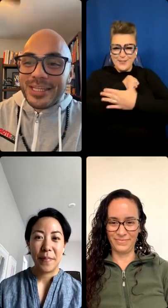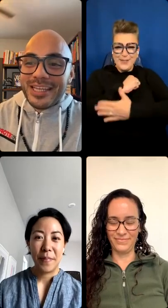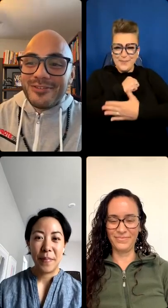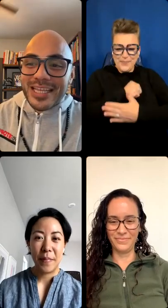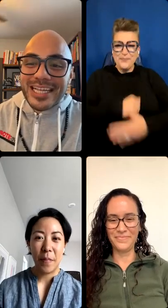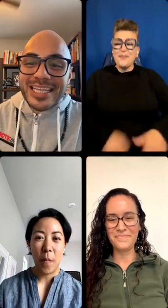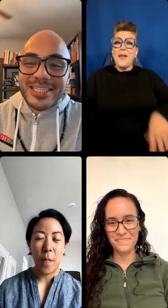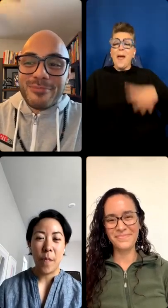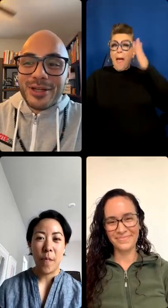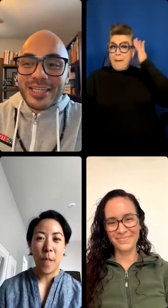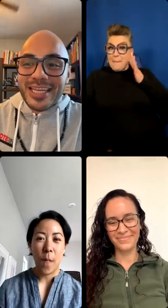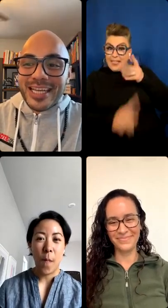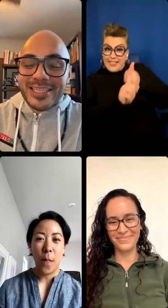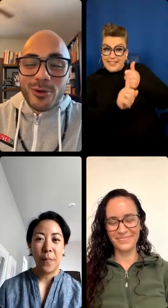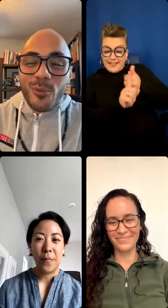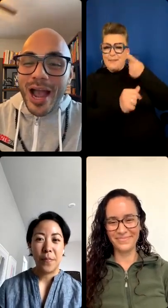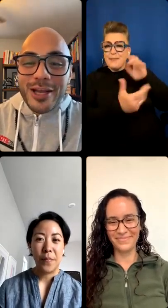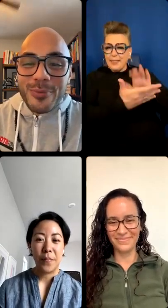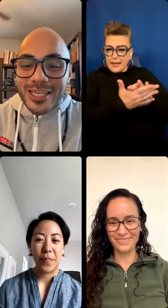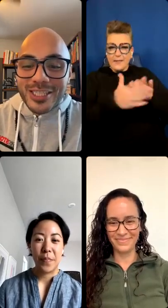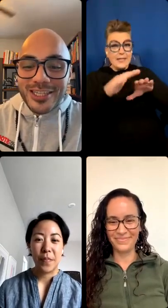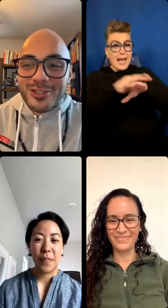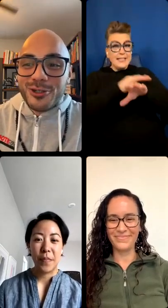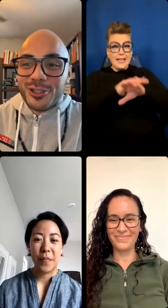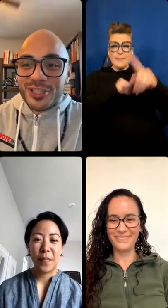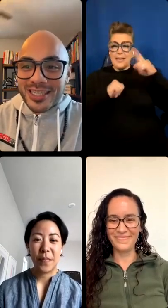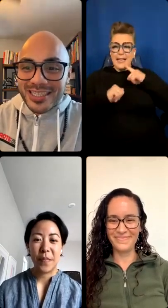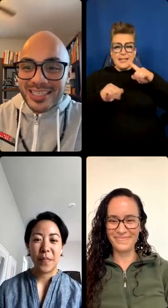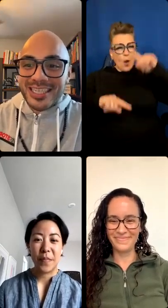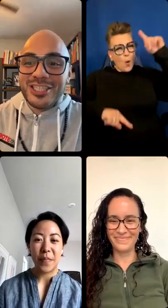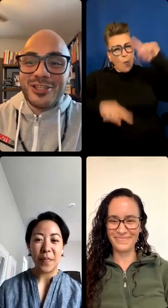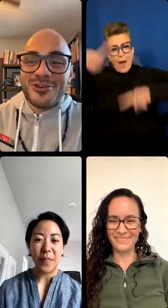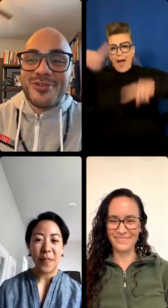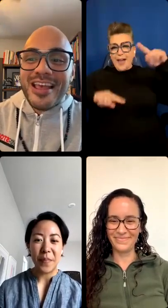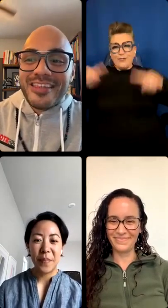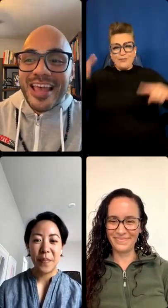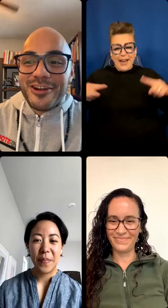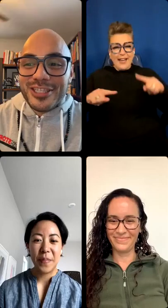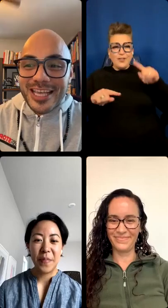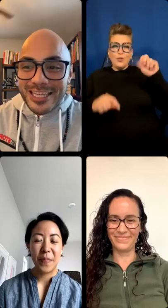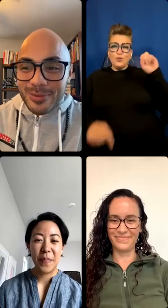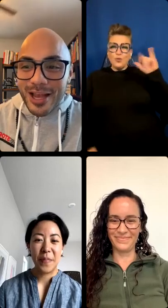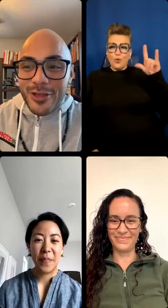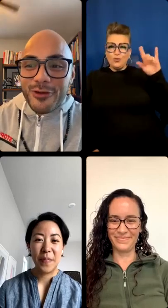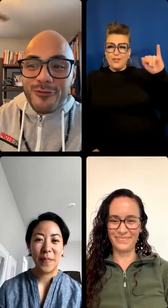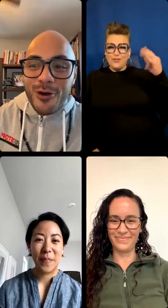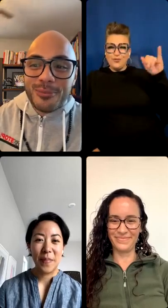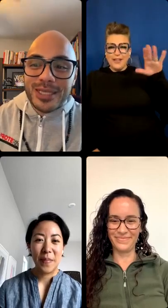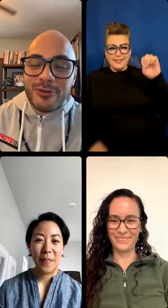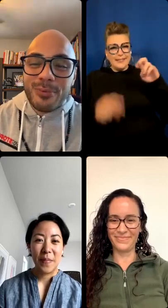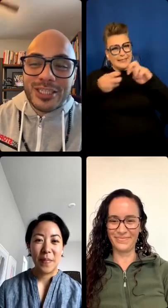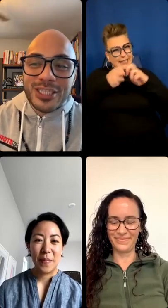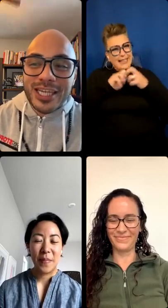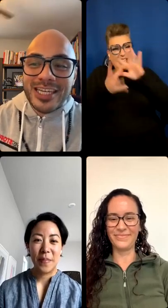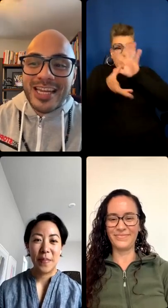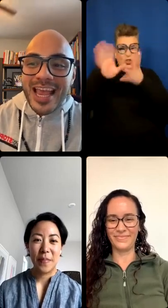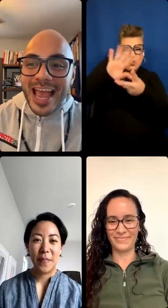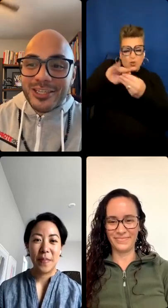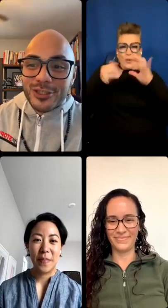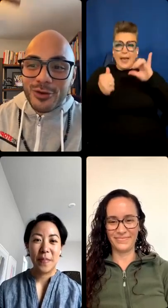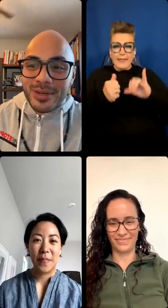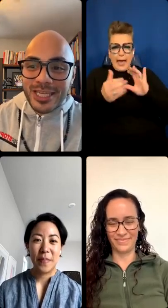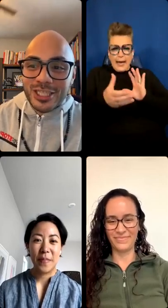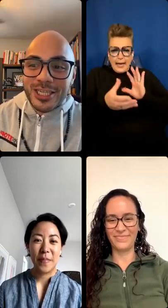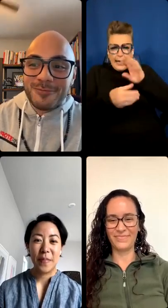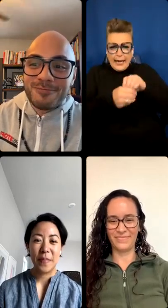Melissa believes accessibility is a wide-ranging social justice issue that intersects with other forms of oppression